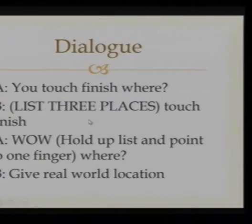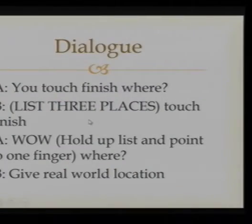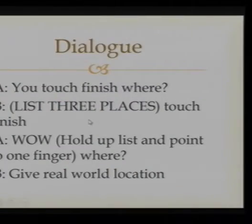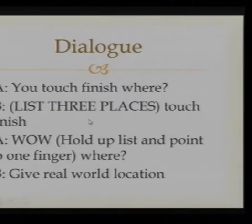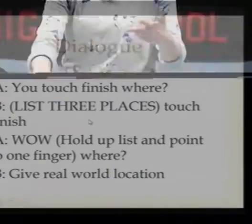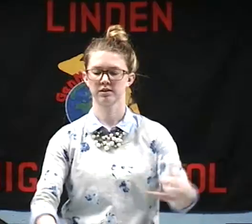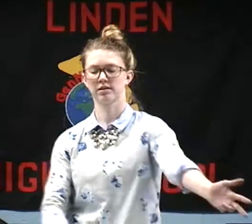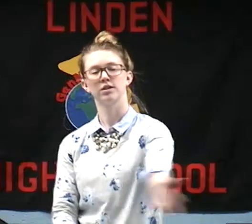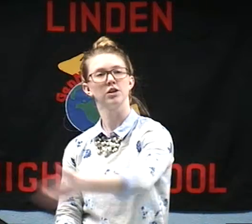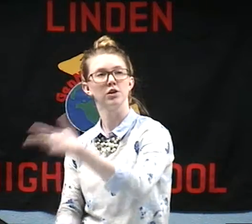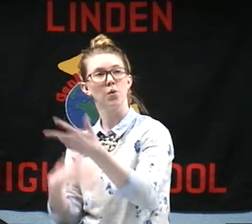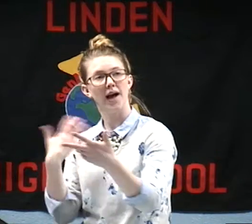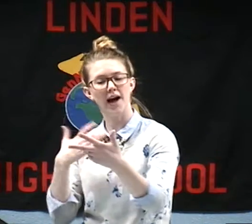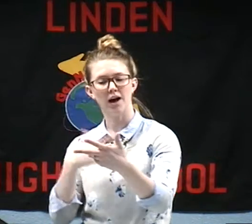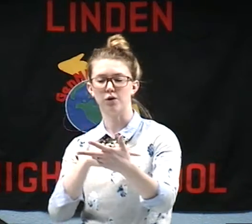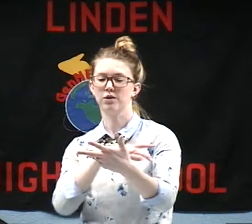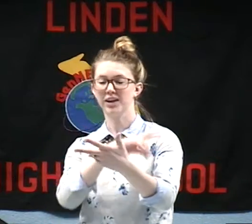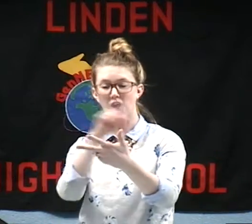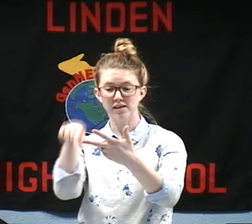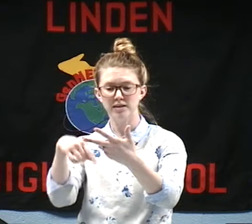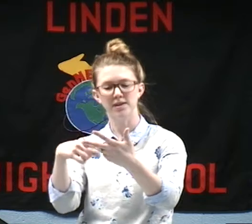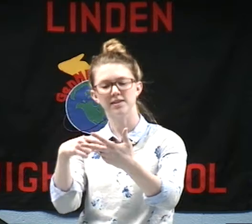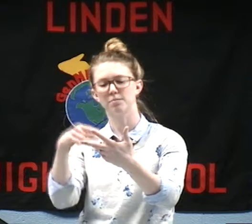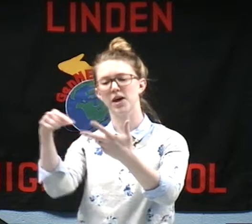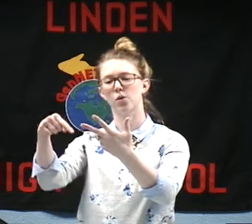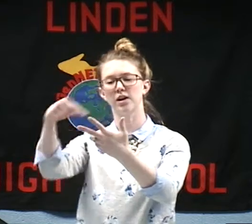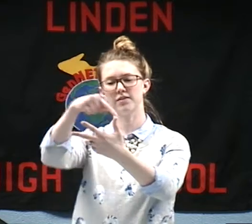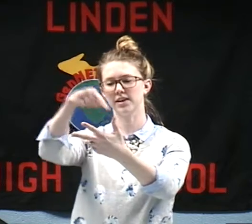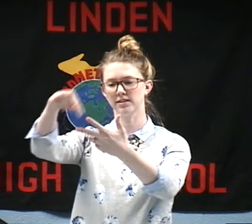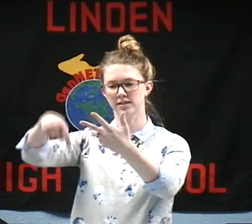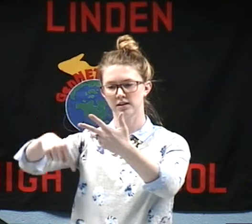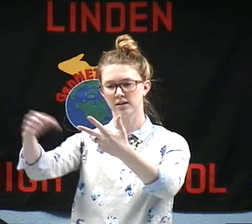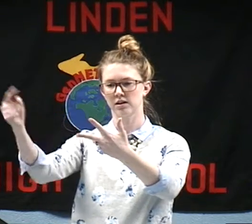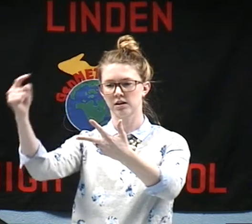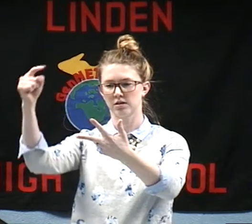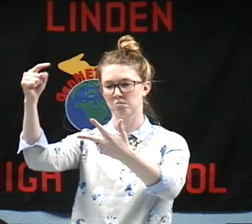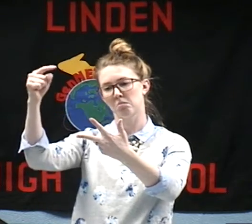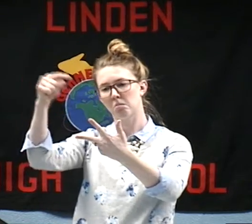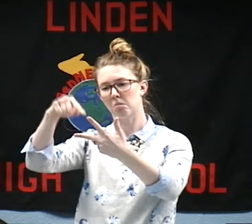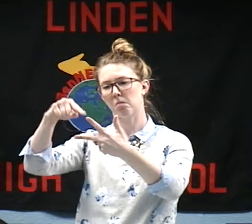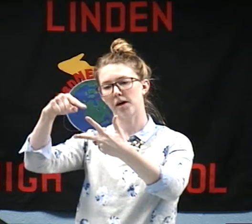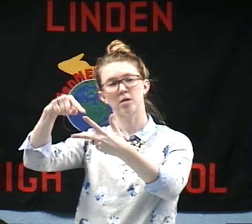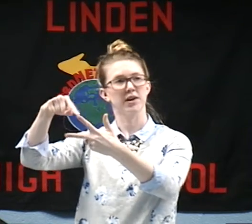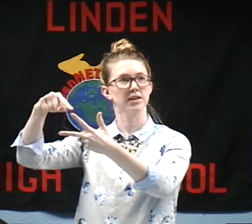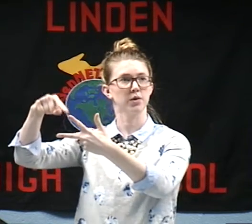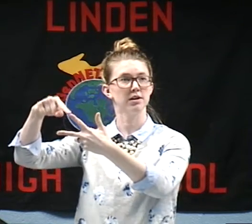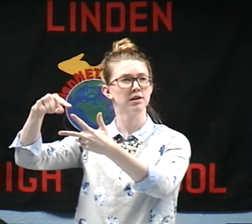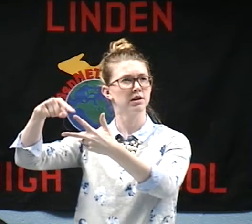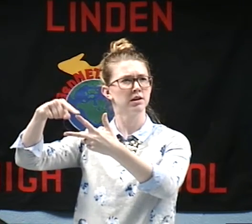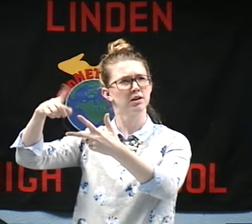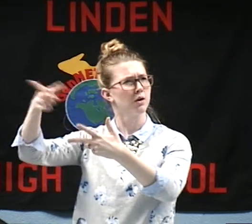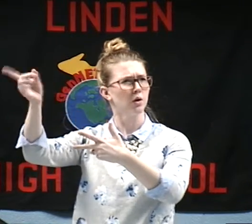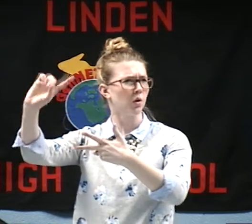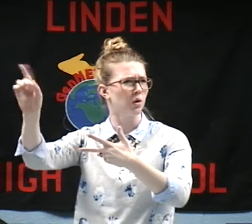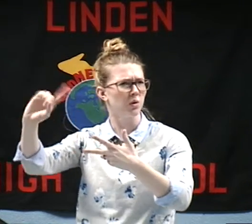Then, wow, like all these places, pick one of these. I'm going to pick this one.